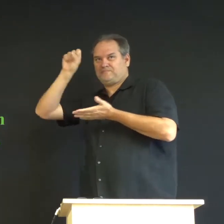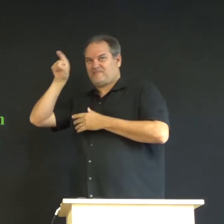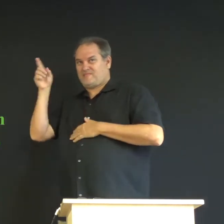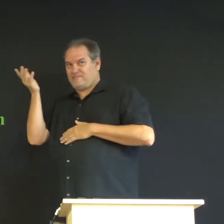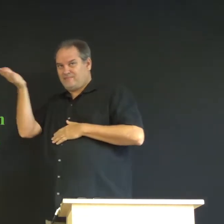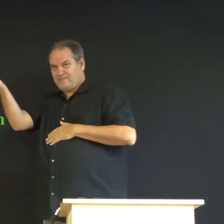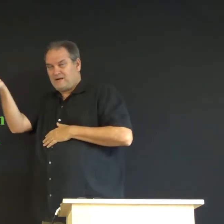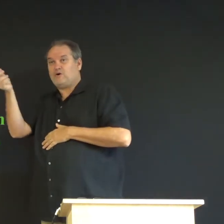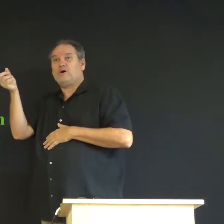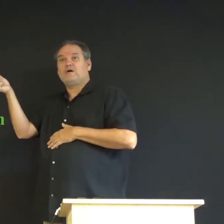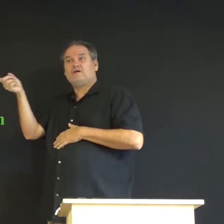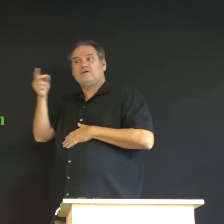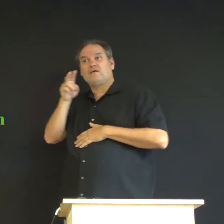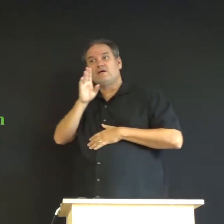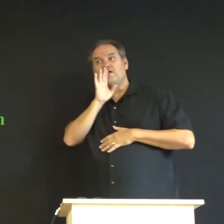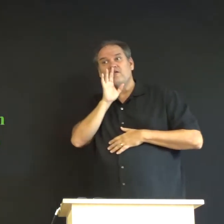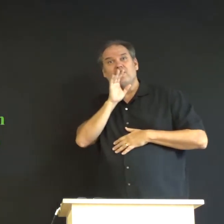I said, probably was on a seminar at that time.